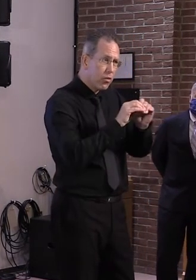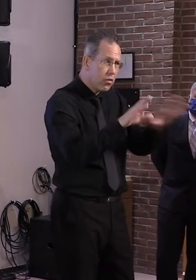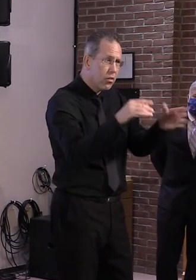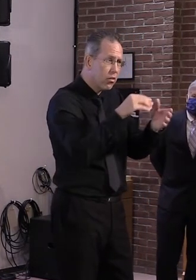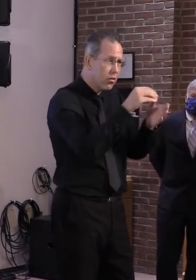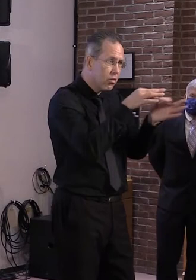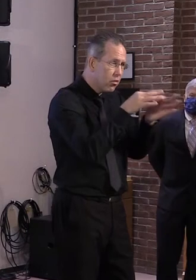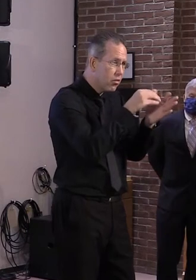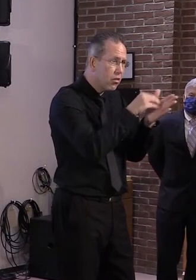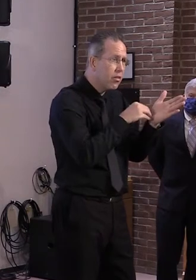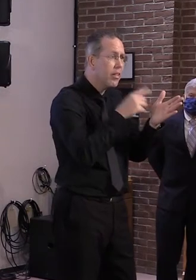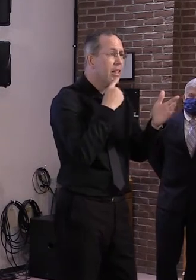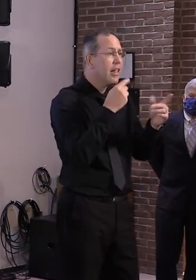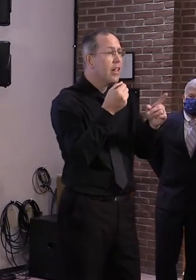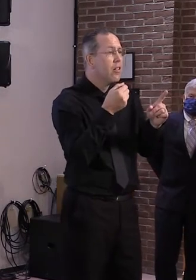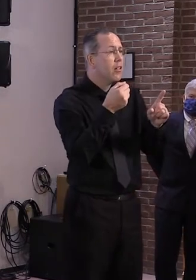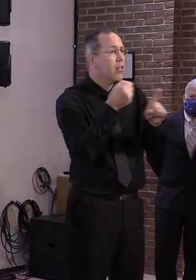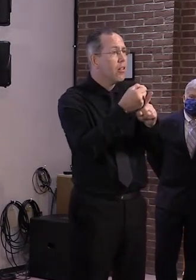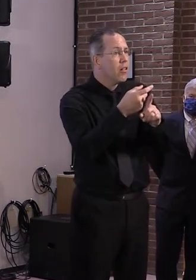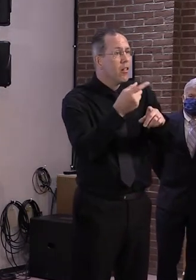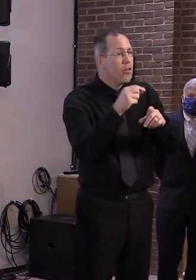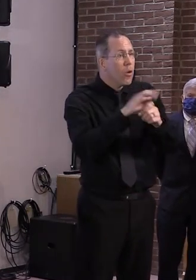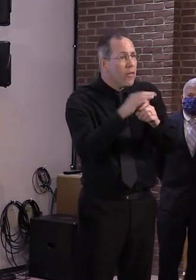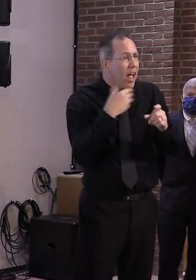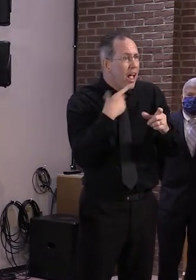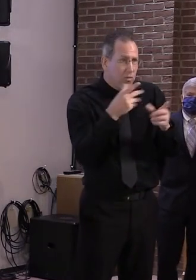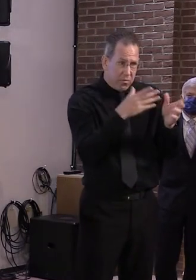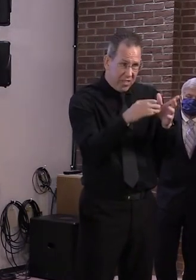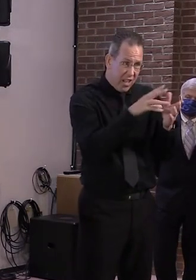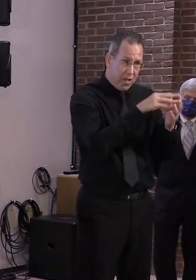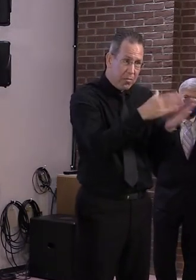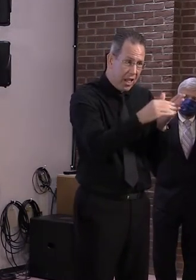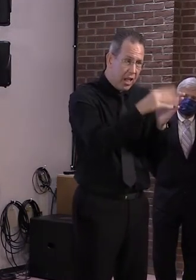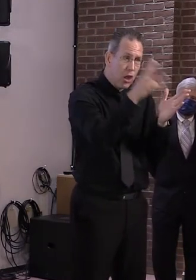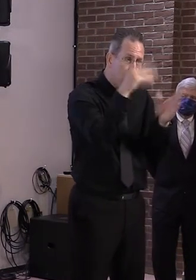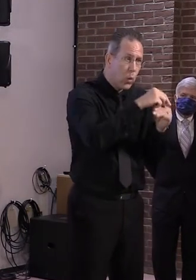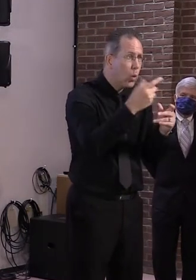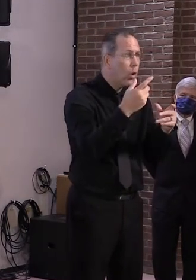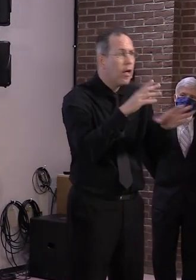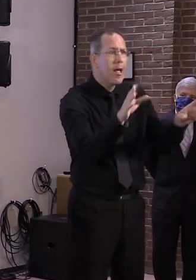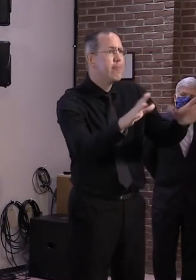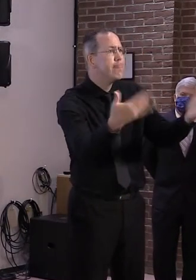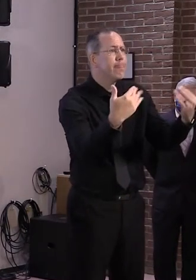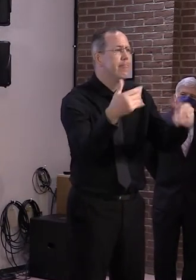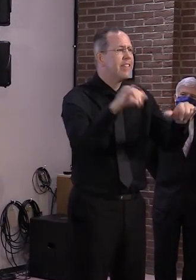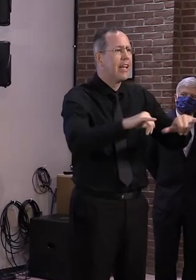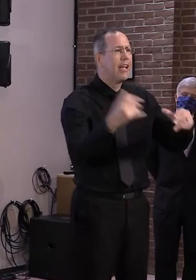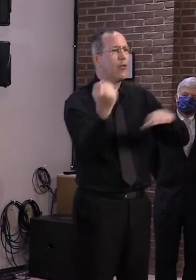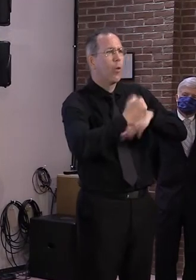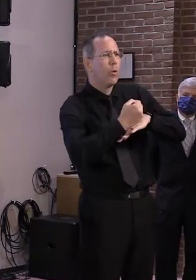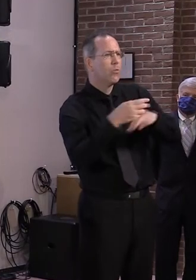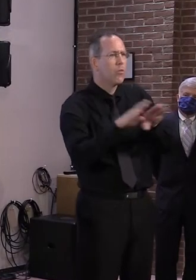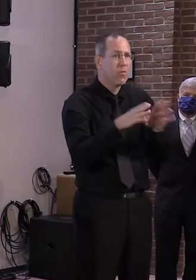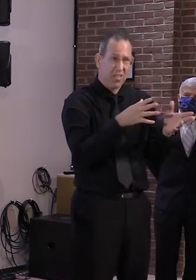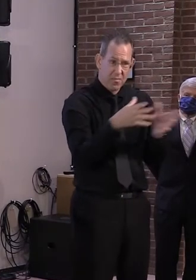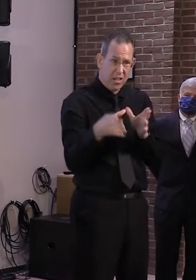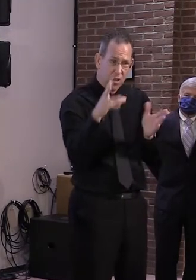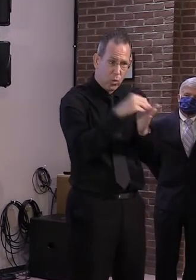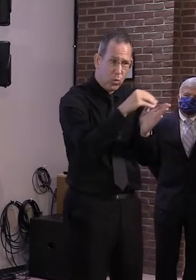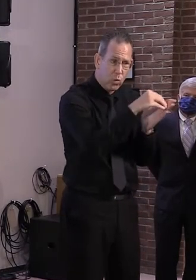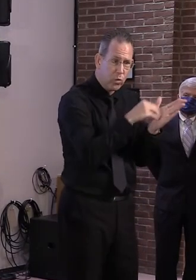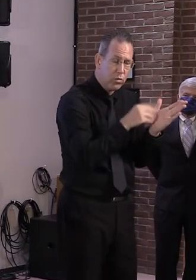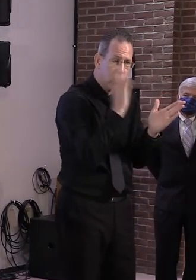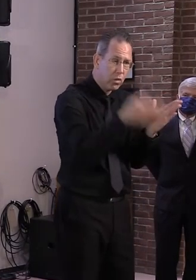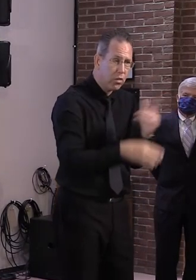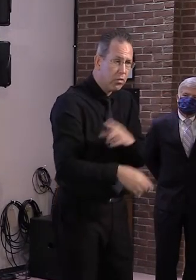fully outlined? Yes, I believe that the guidance will show that, and certainly in communications with some of these